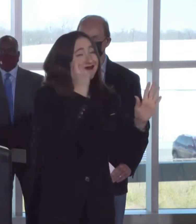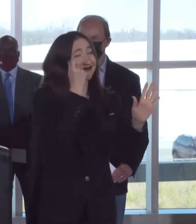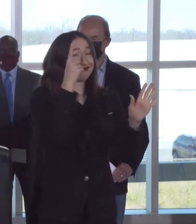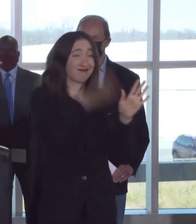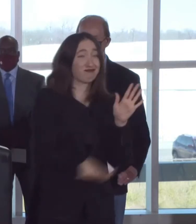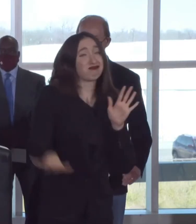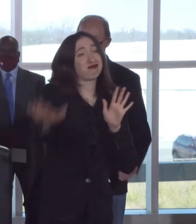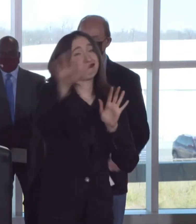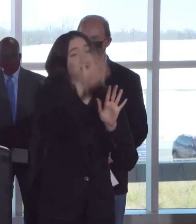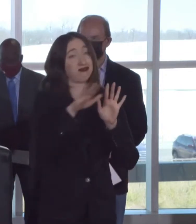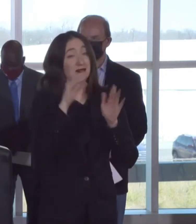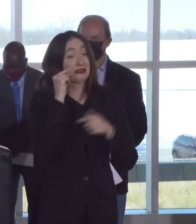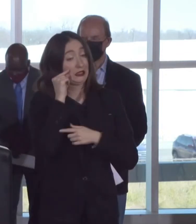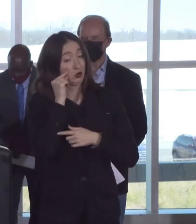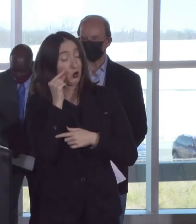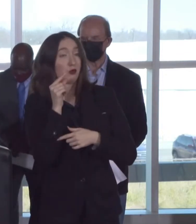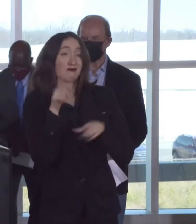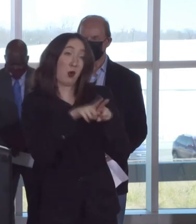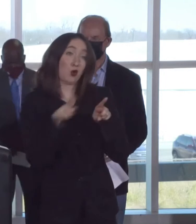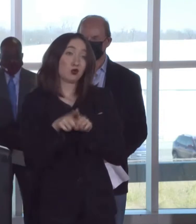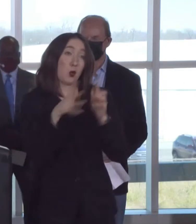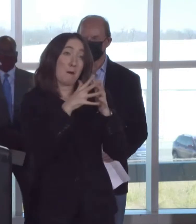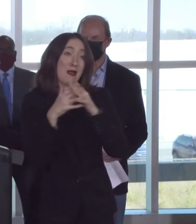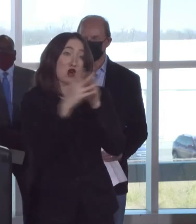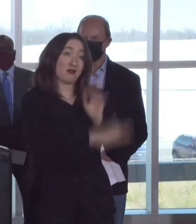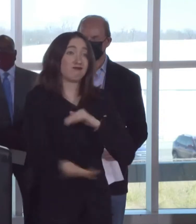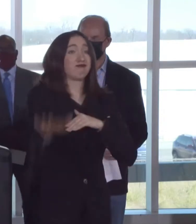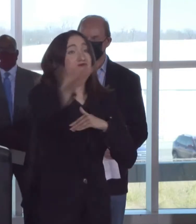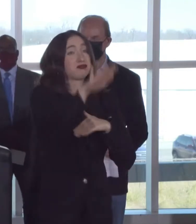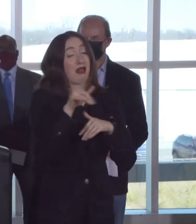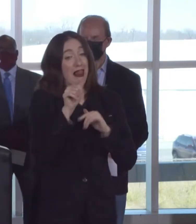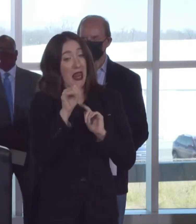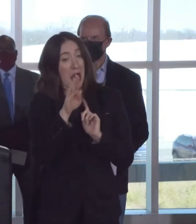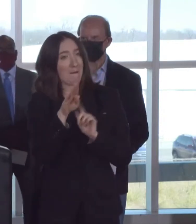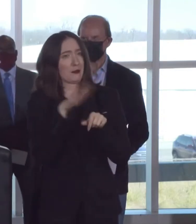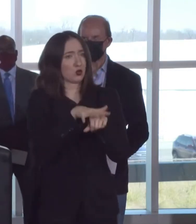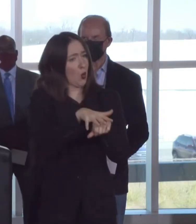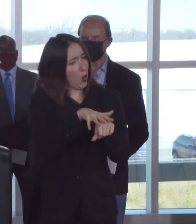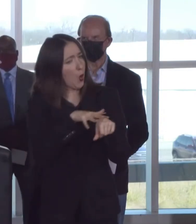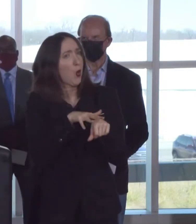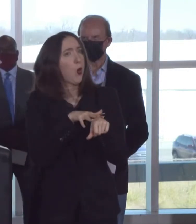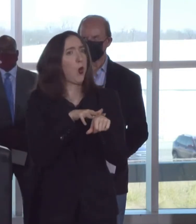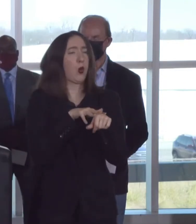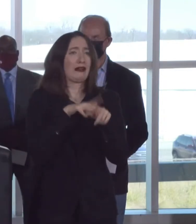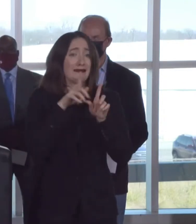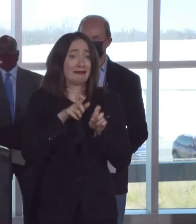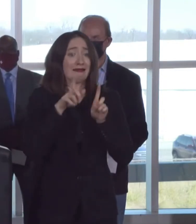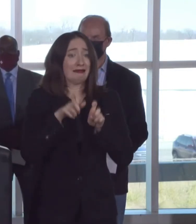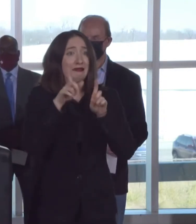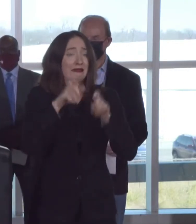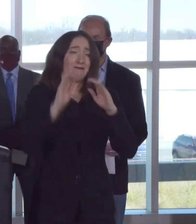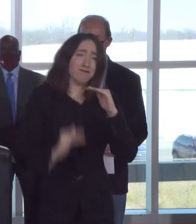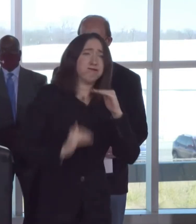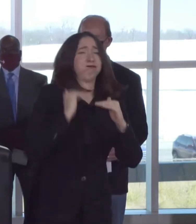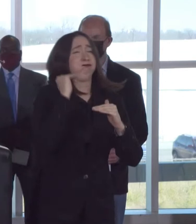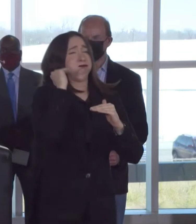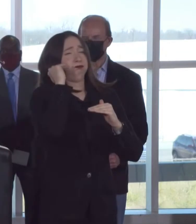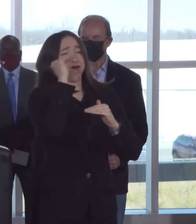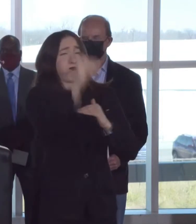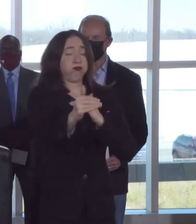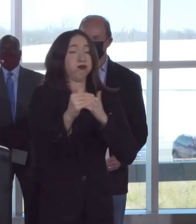community and across the country, and are largely due to laboratory slowdowns because of the volume of testing that's occurring all throughout our